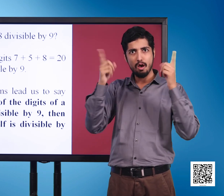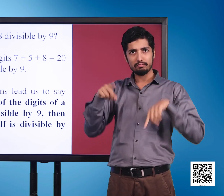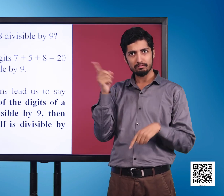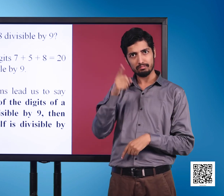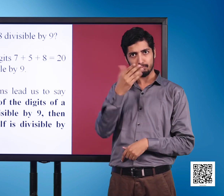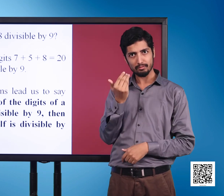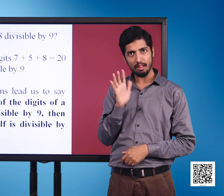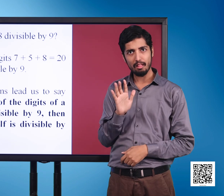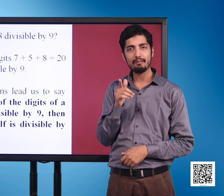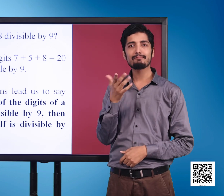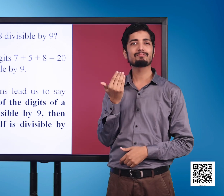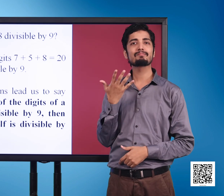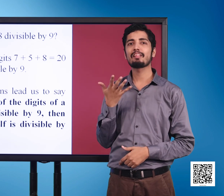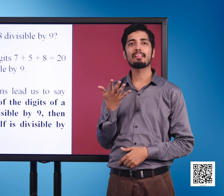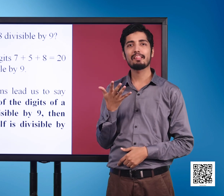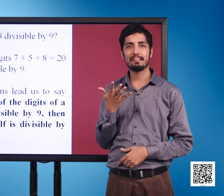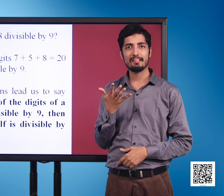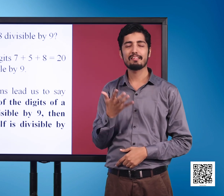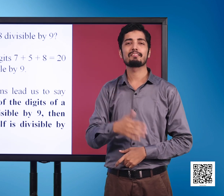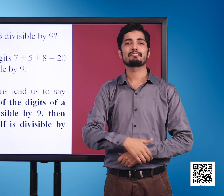Is also not divisible by 9.